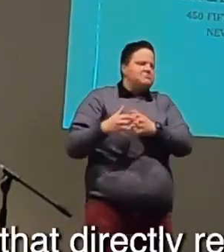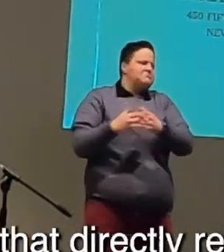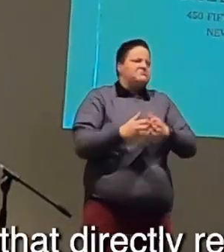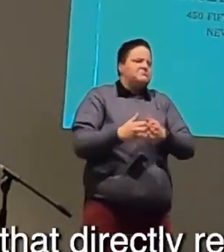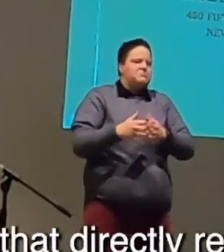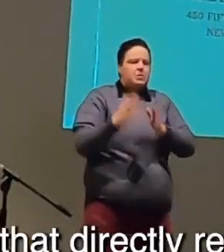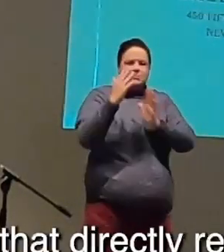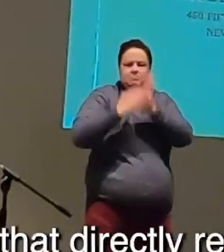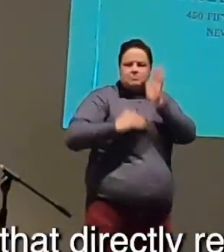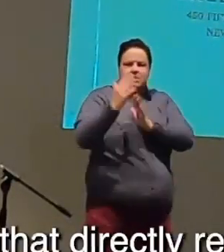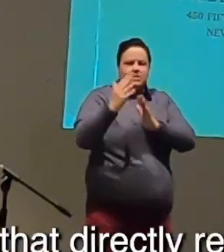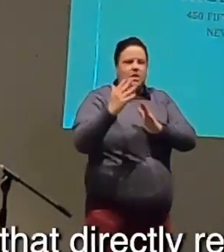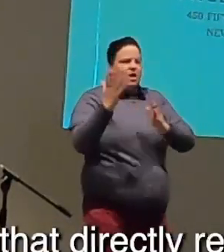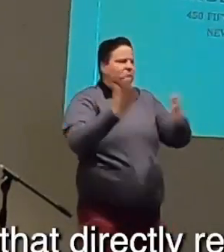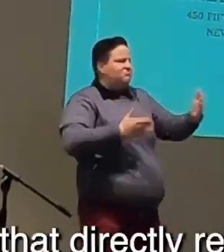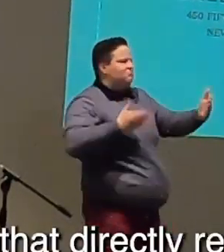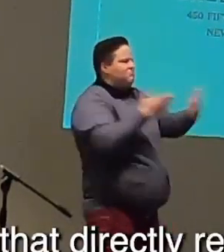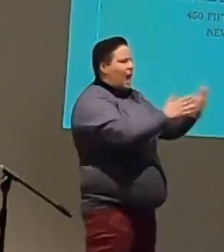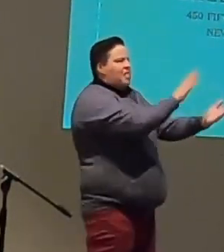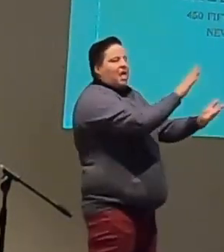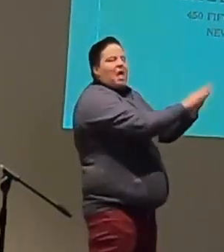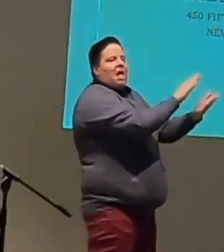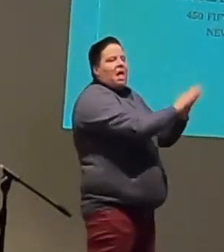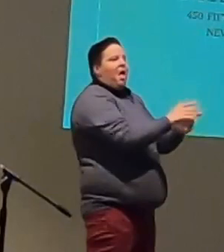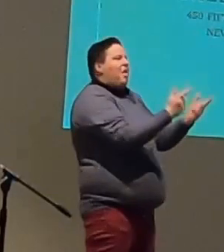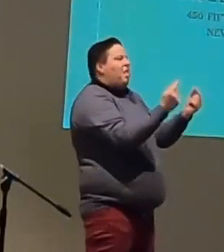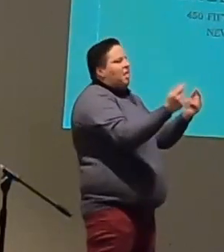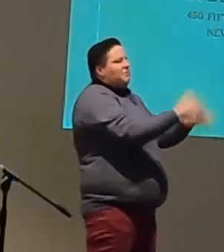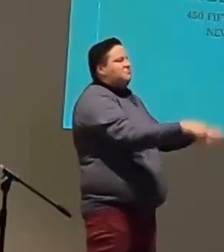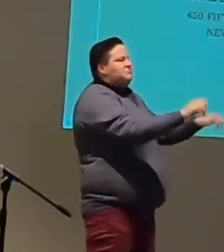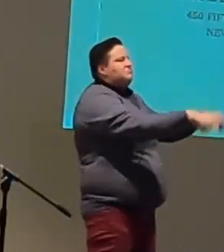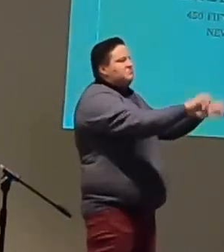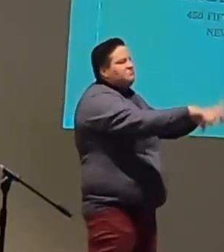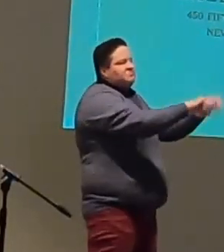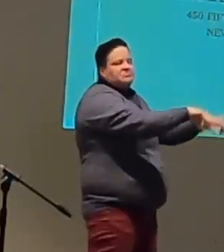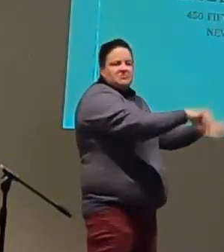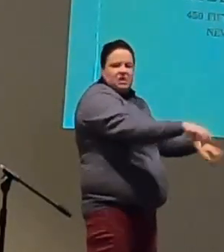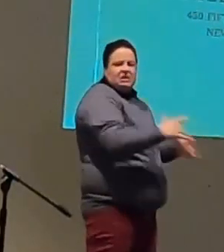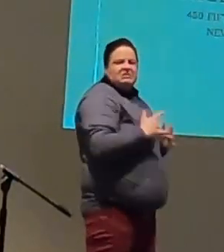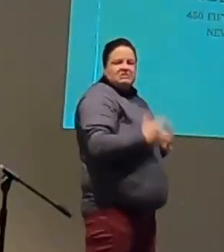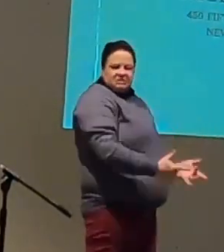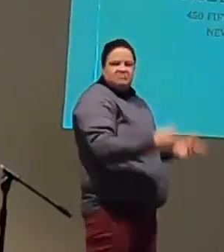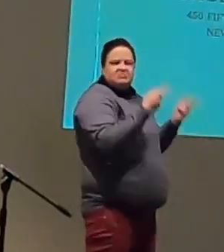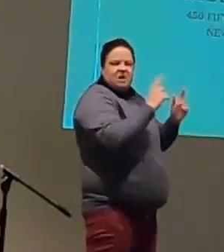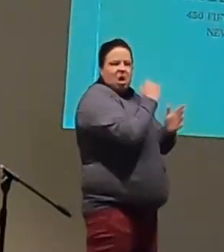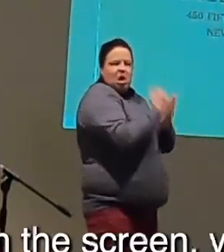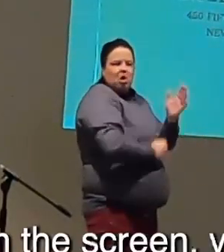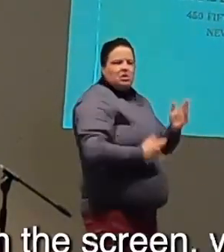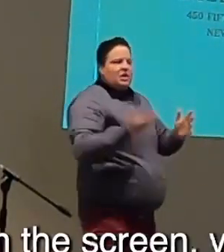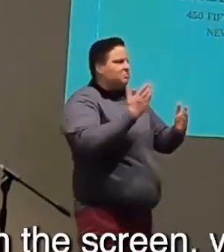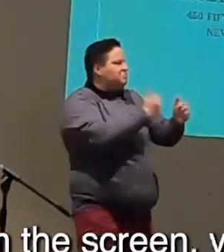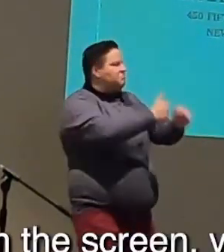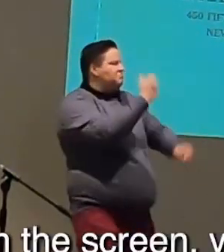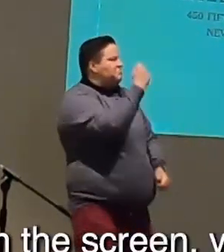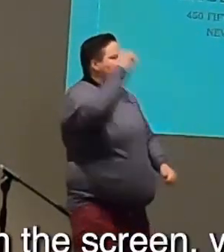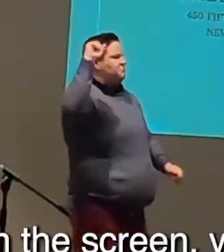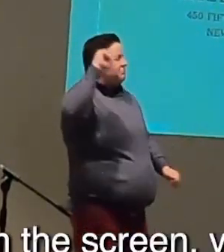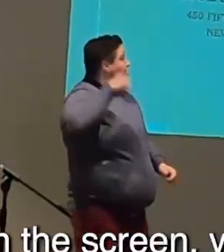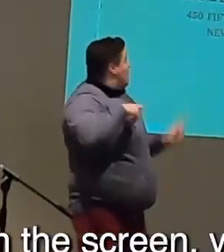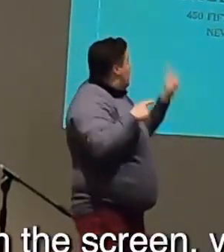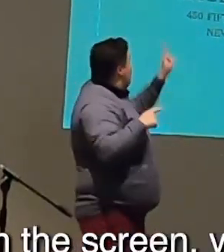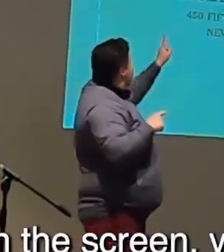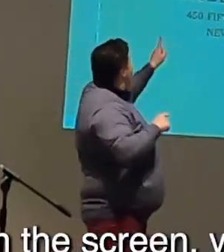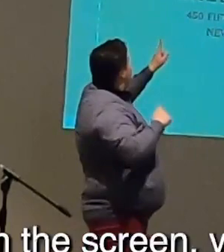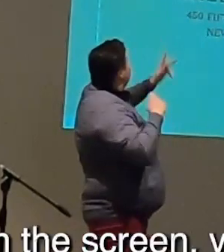directly rebelled against the academic trends that dominated the American art scene at the turn of the century. On the screen, you'll see this is